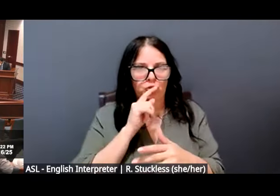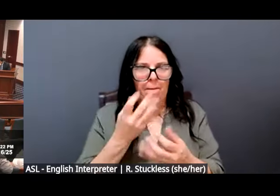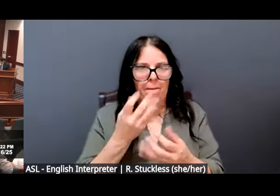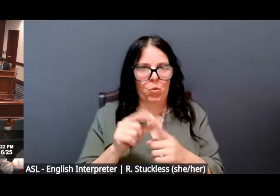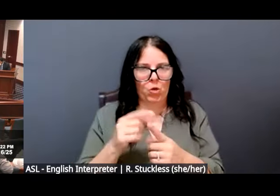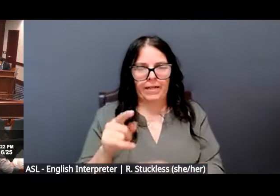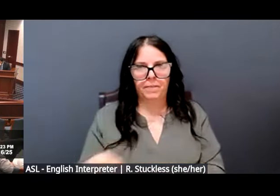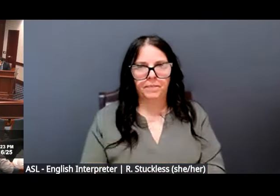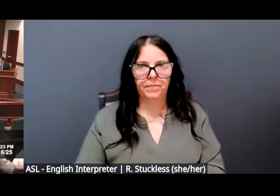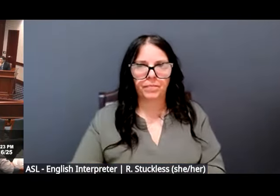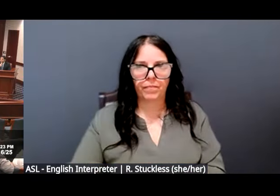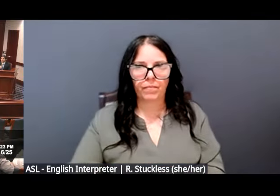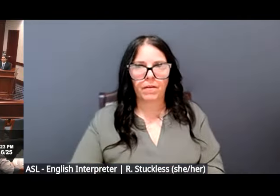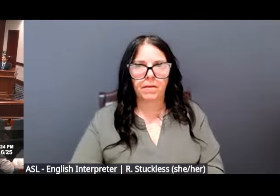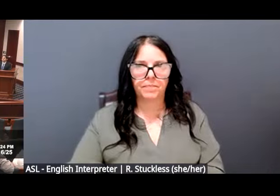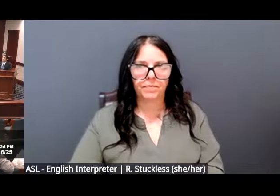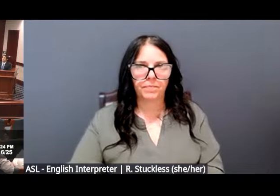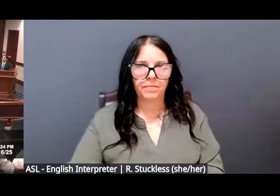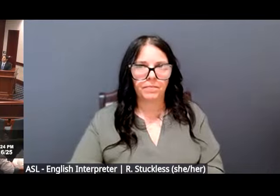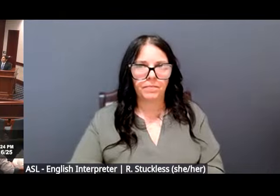Um,